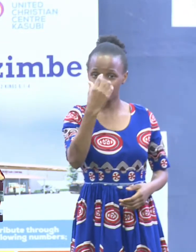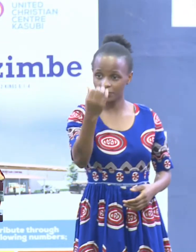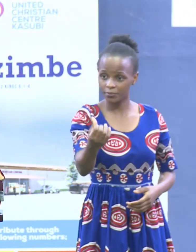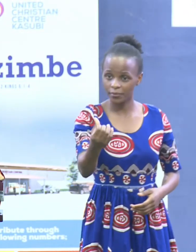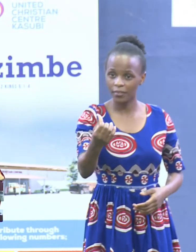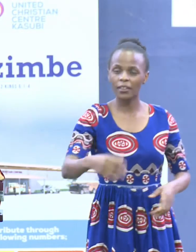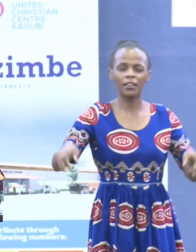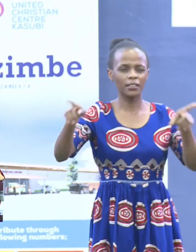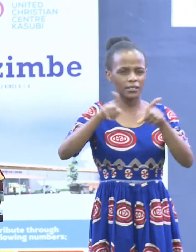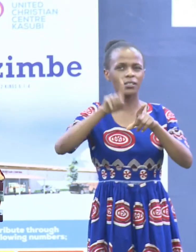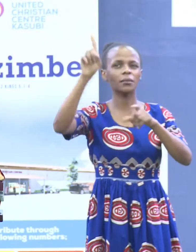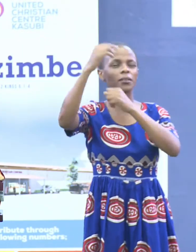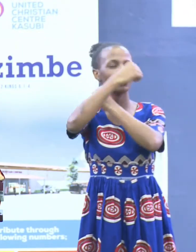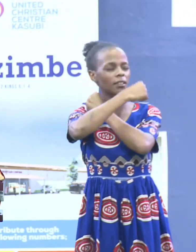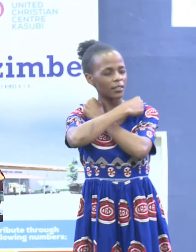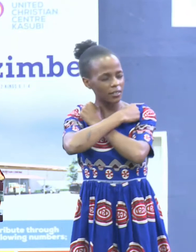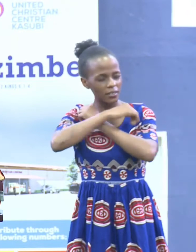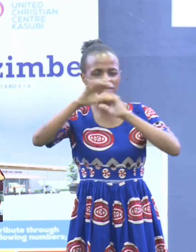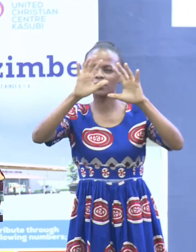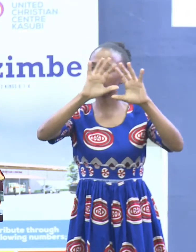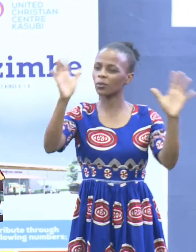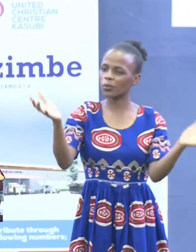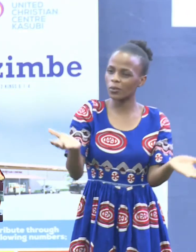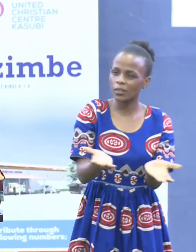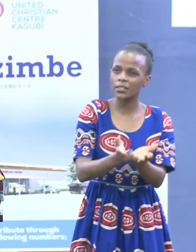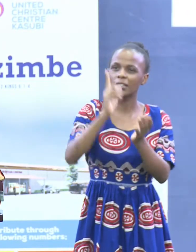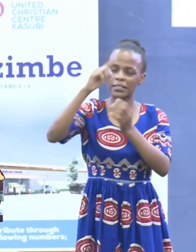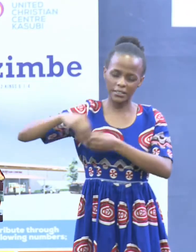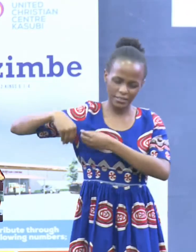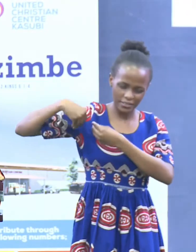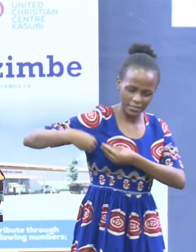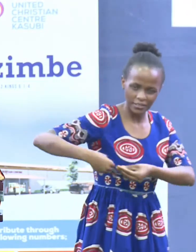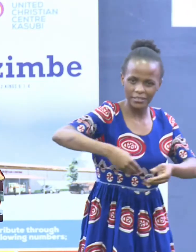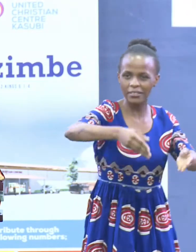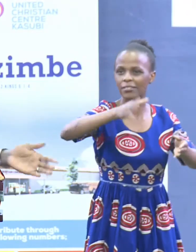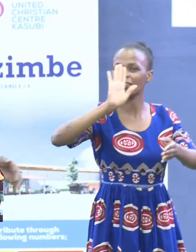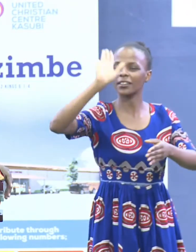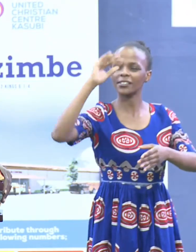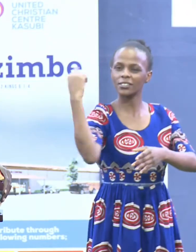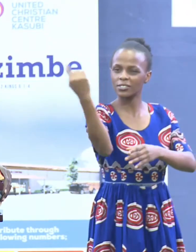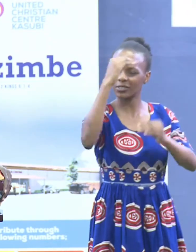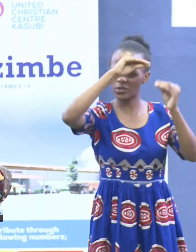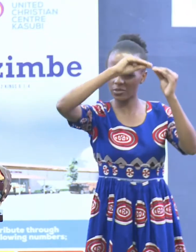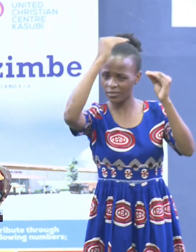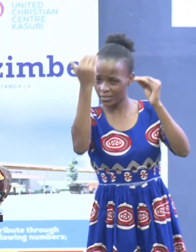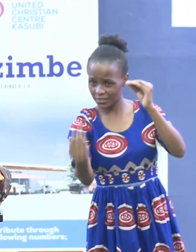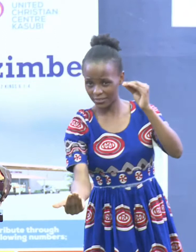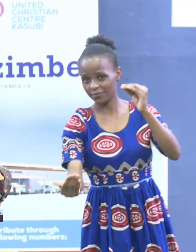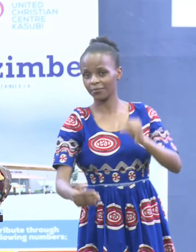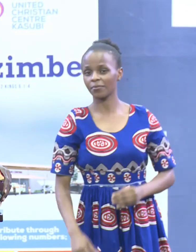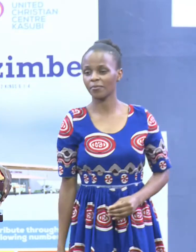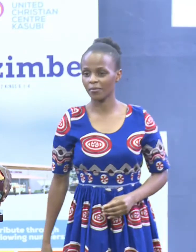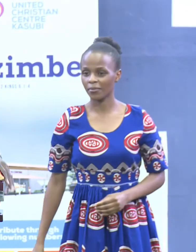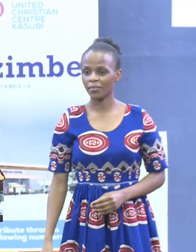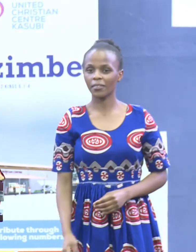3:16. Nti bwatyo bwe yayagala ensi. And so he loved the world. N'okuwaayo n'awaayo omwana we omu yekka. And gave him his only